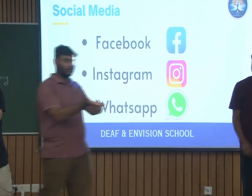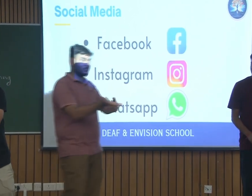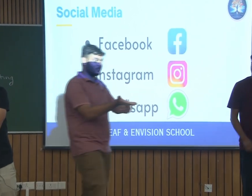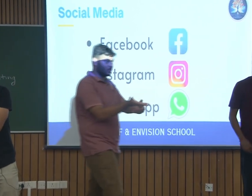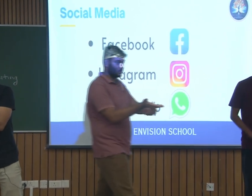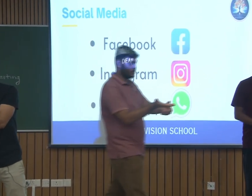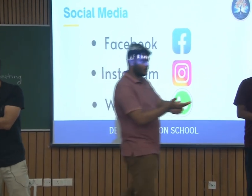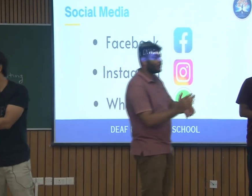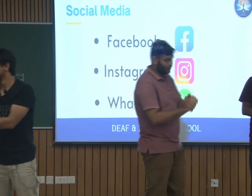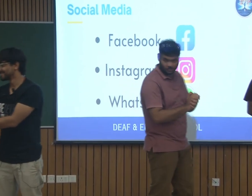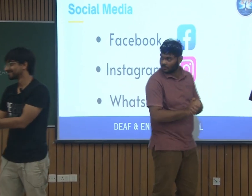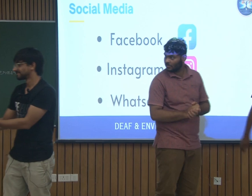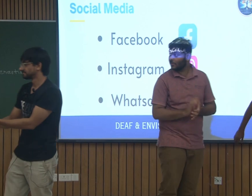Friend. Stranger.